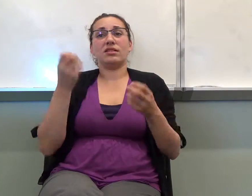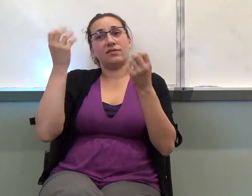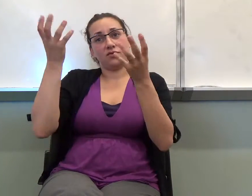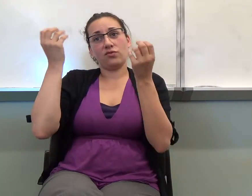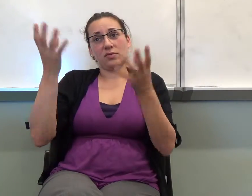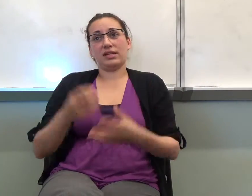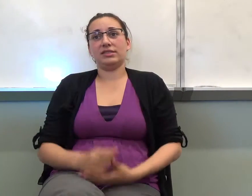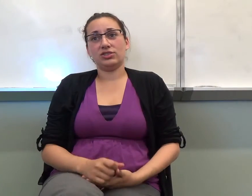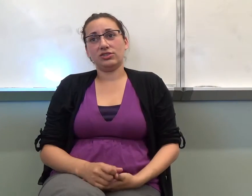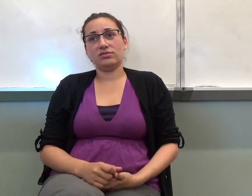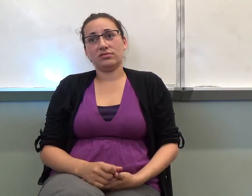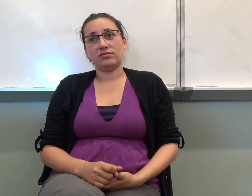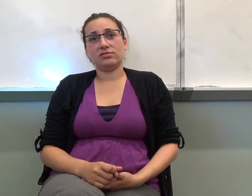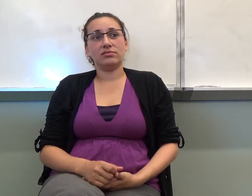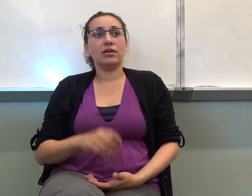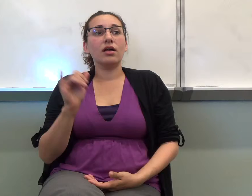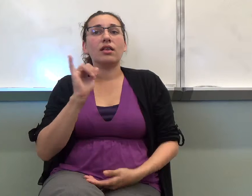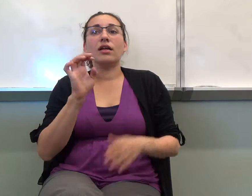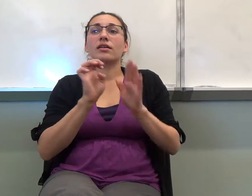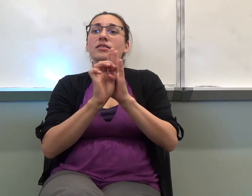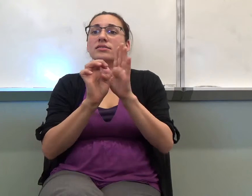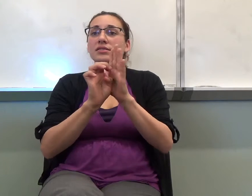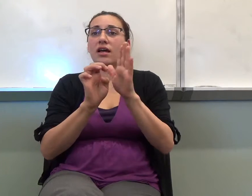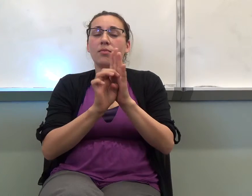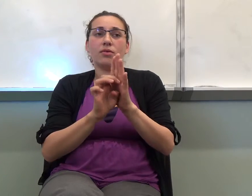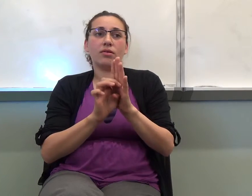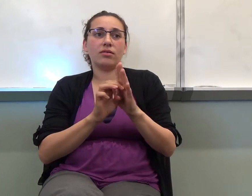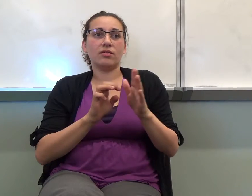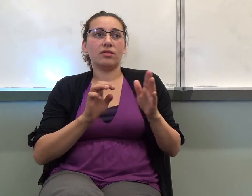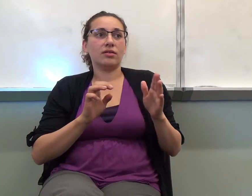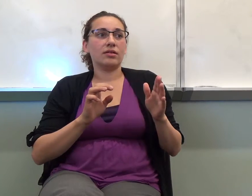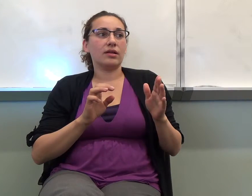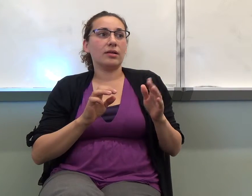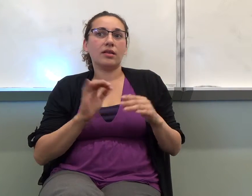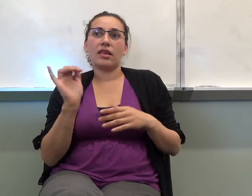I mean, for example, there's an example we're going to start out with right now about the